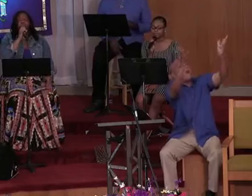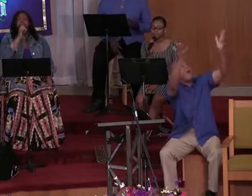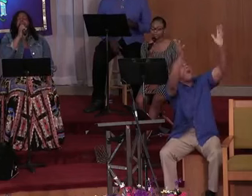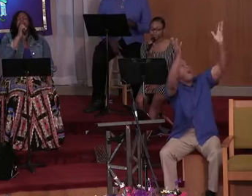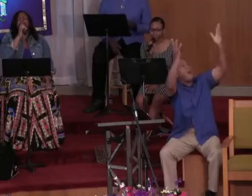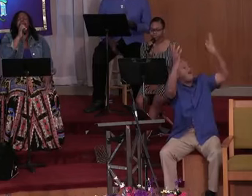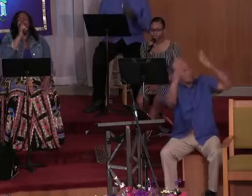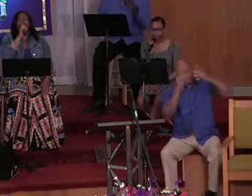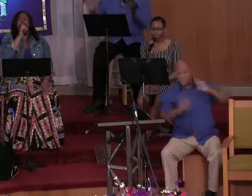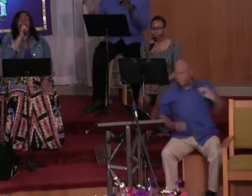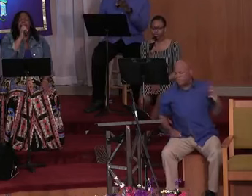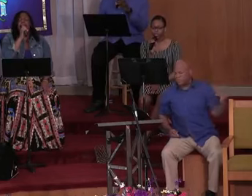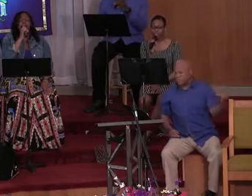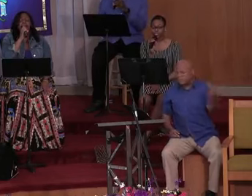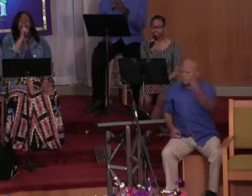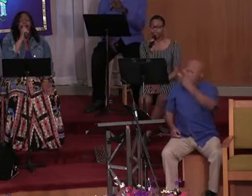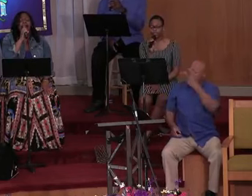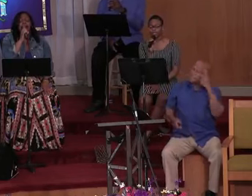We